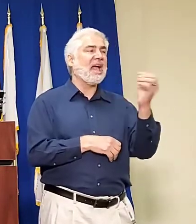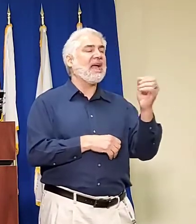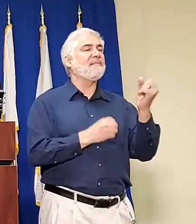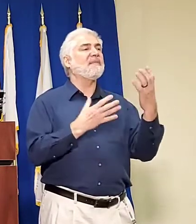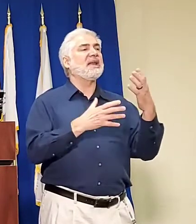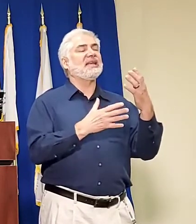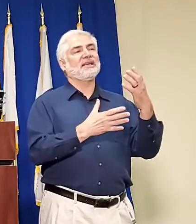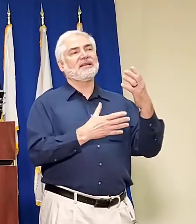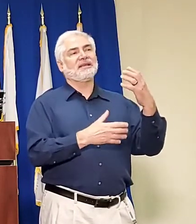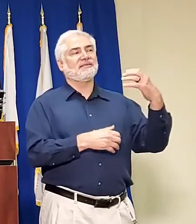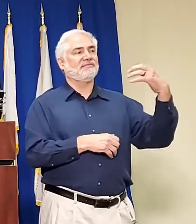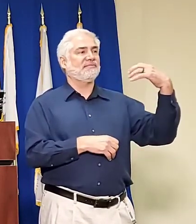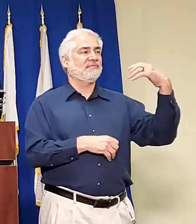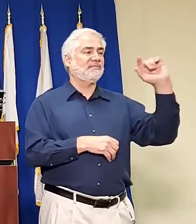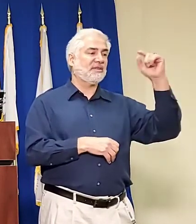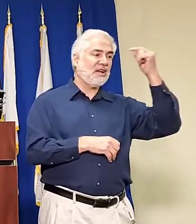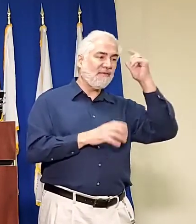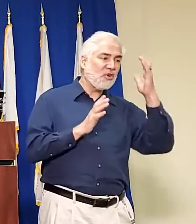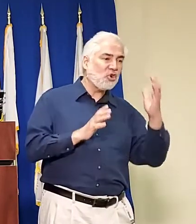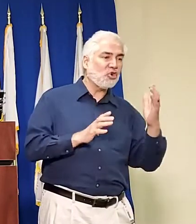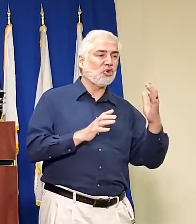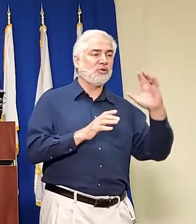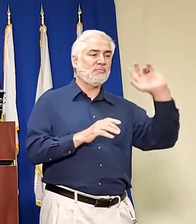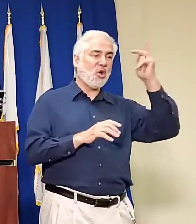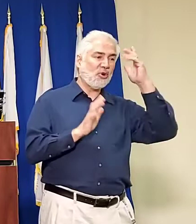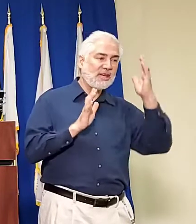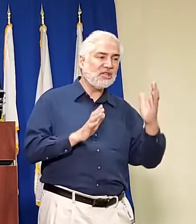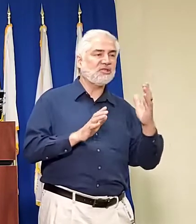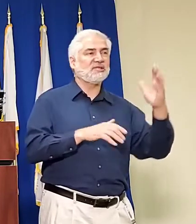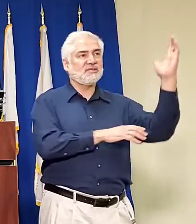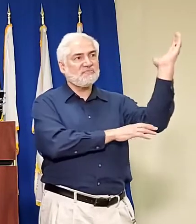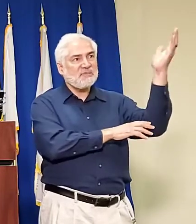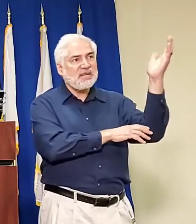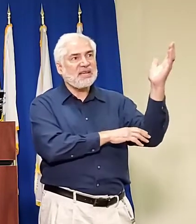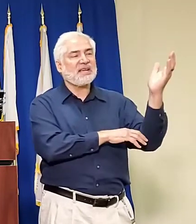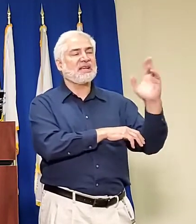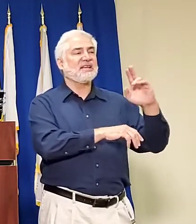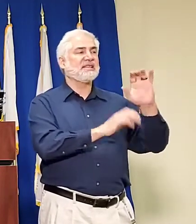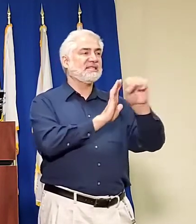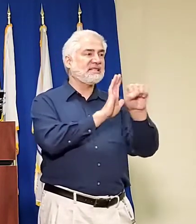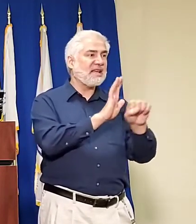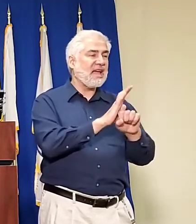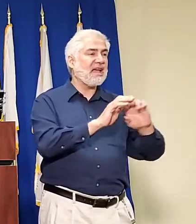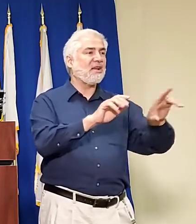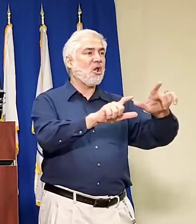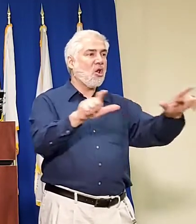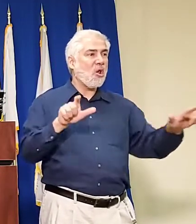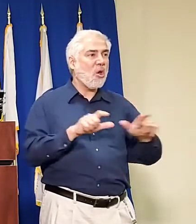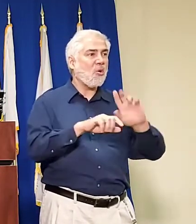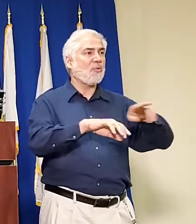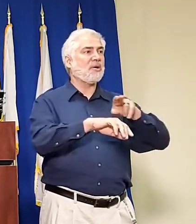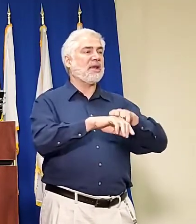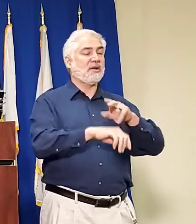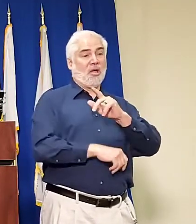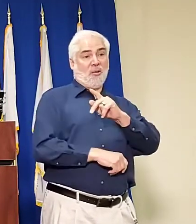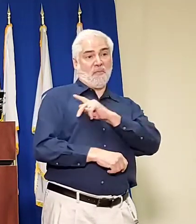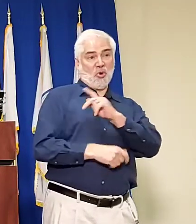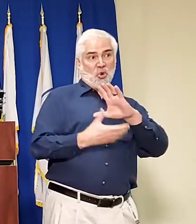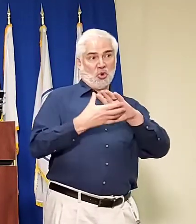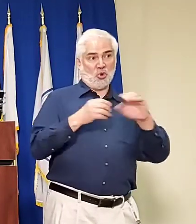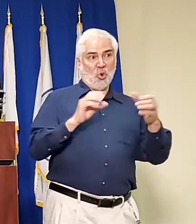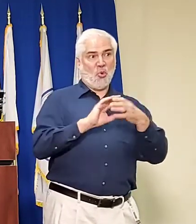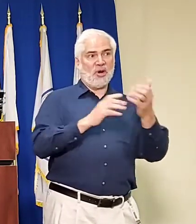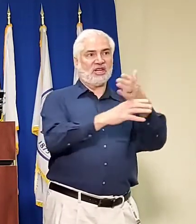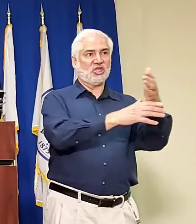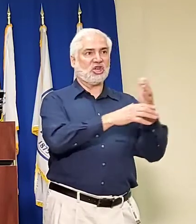speaking to this at not only the local level, but the state level and the national level, and then the personal stories, that hopefully